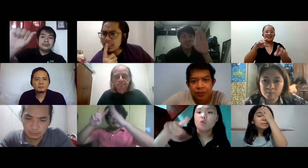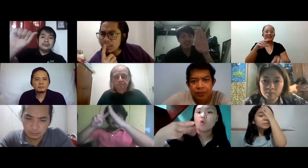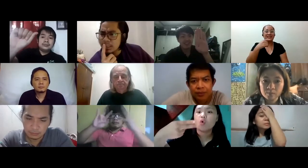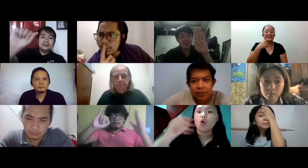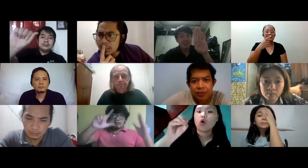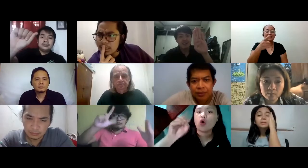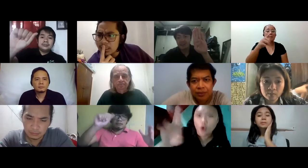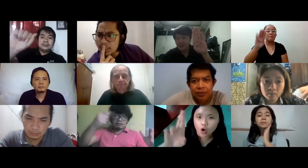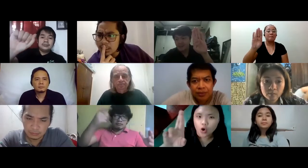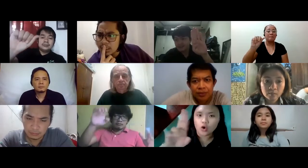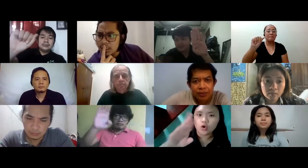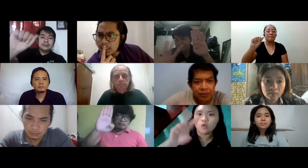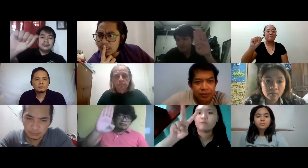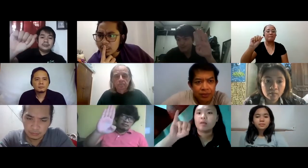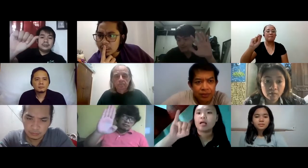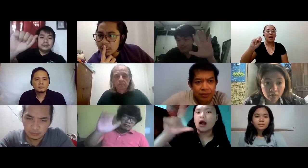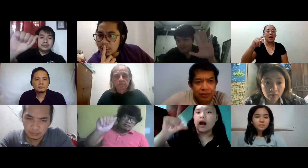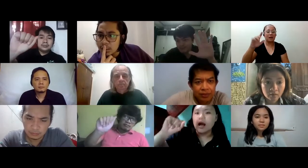Vietnam?